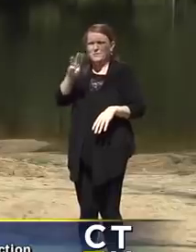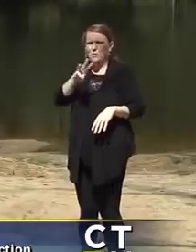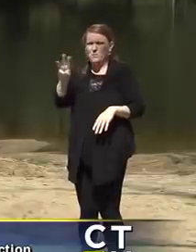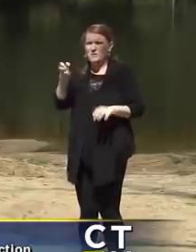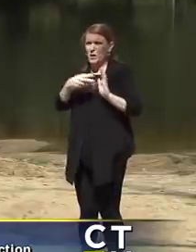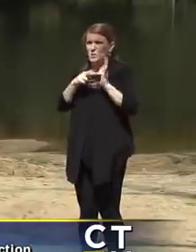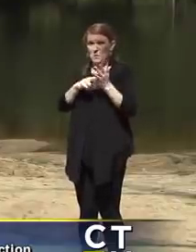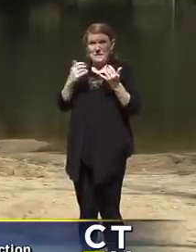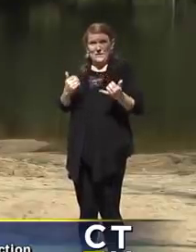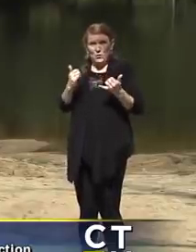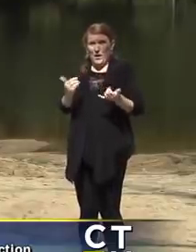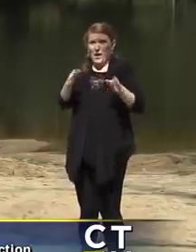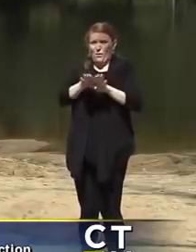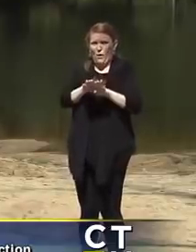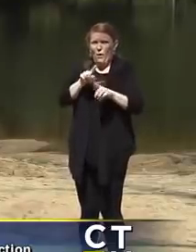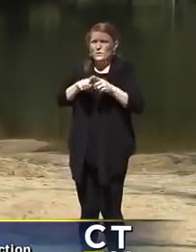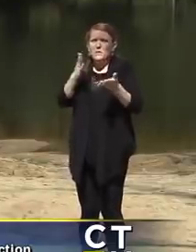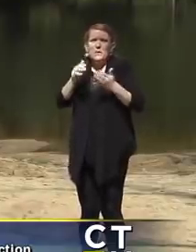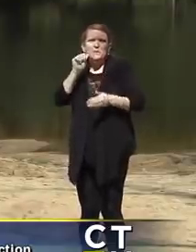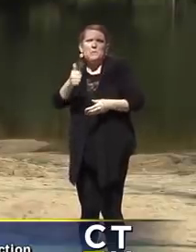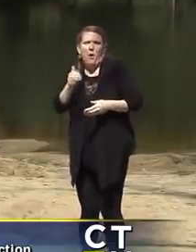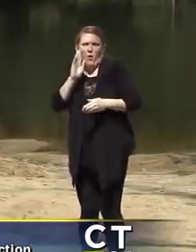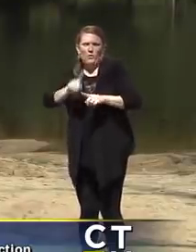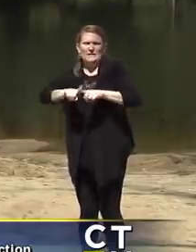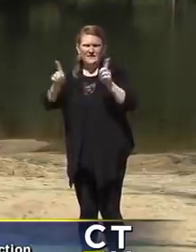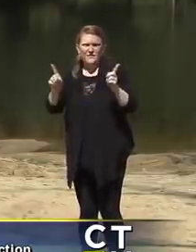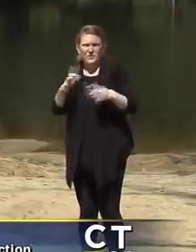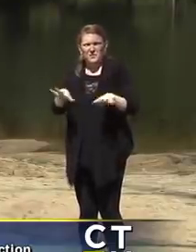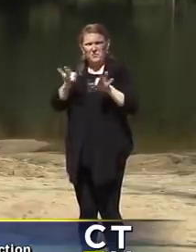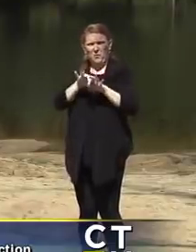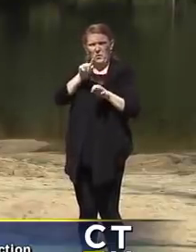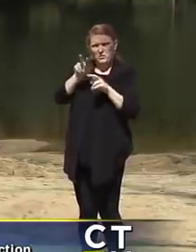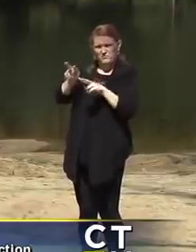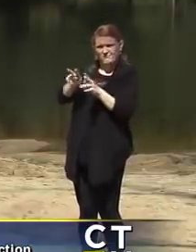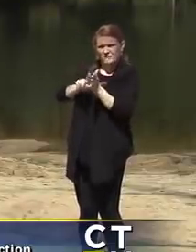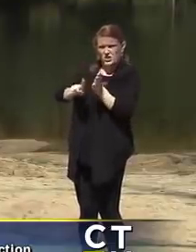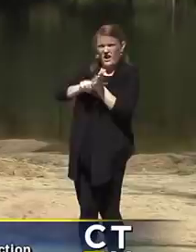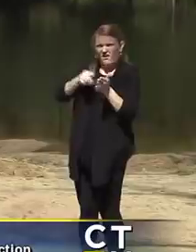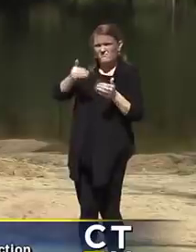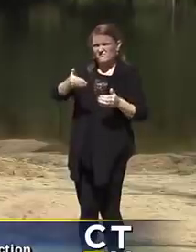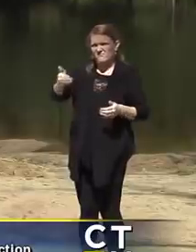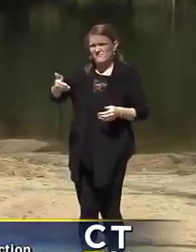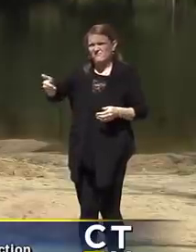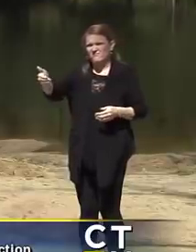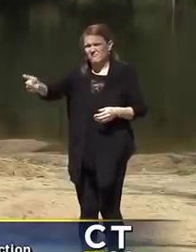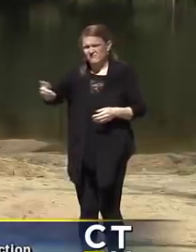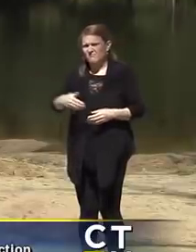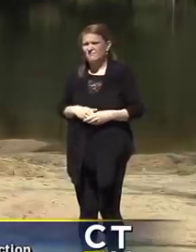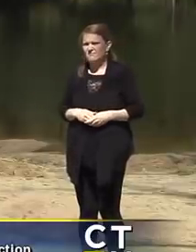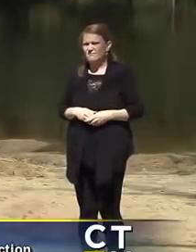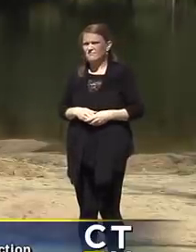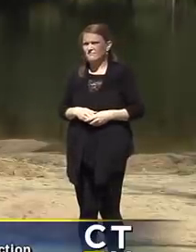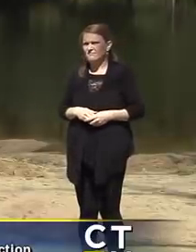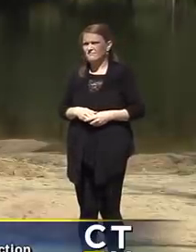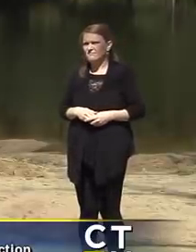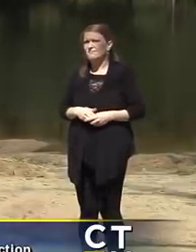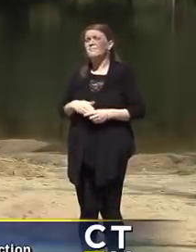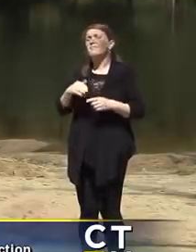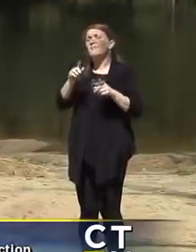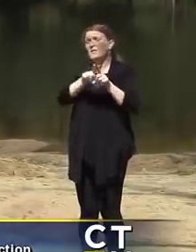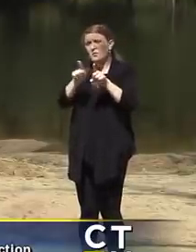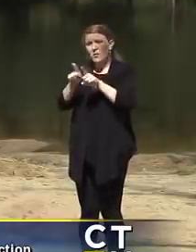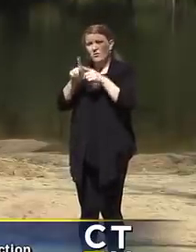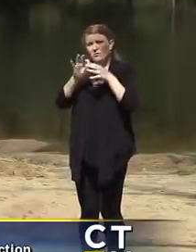change. We are going to be updating and our plans and our operations, including, for example, around campgrounds and